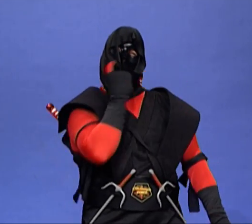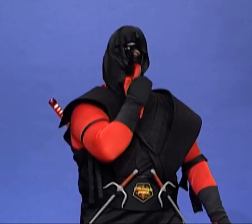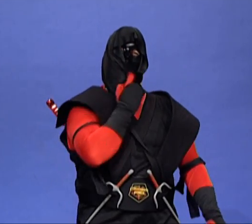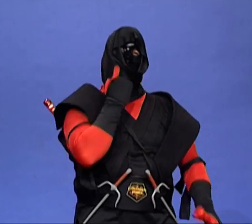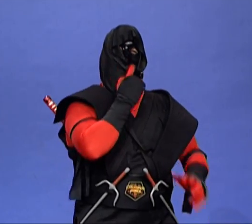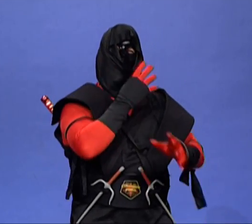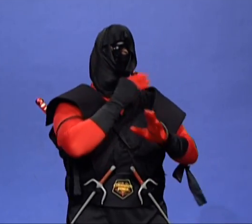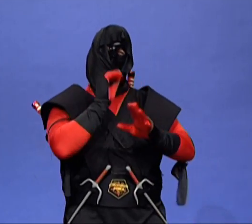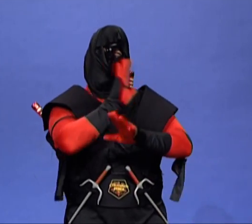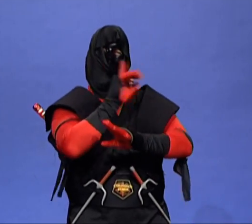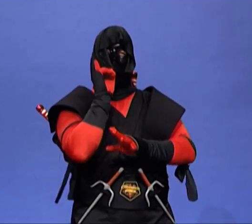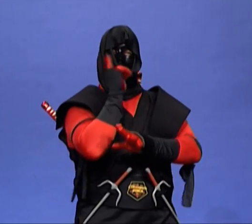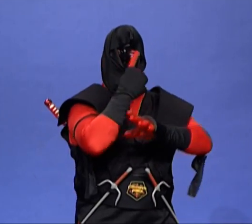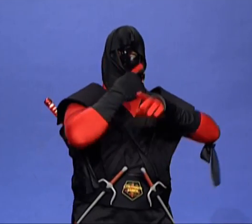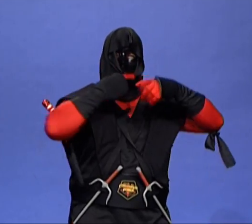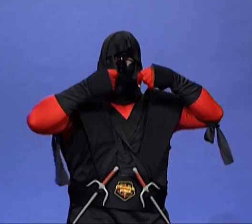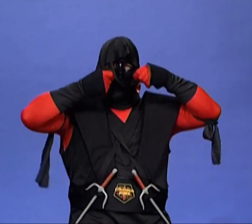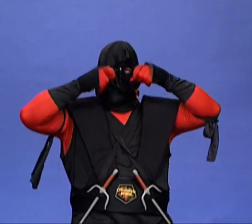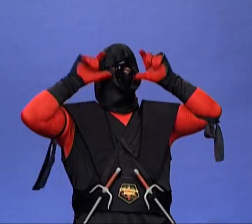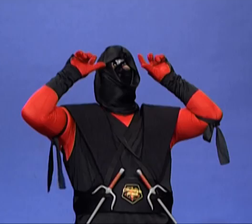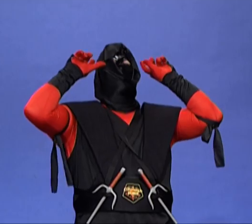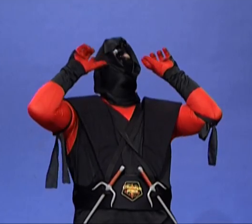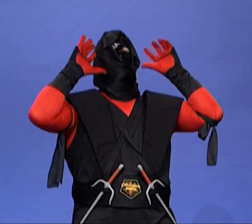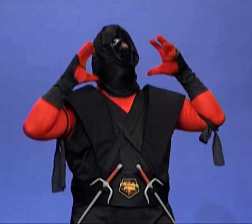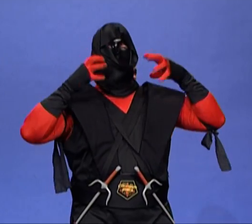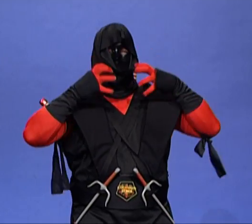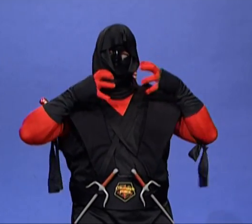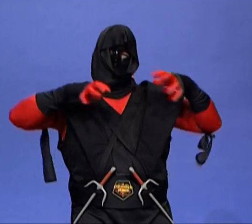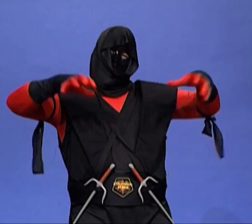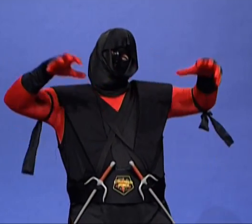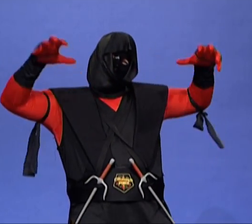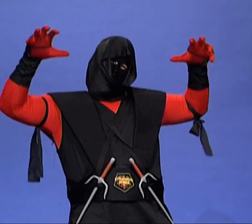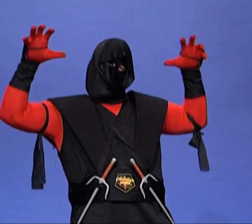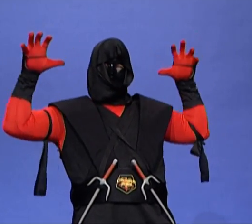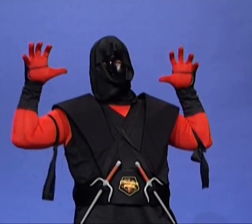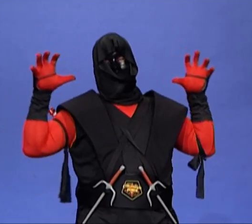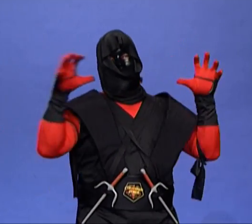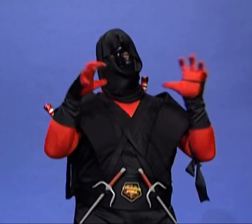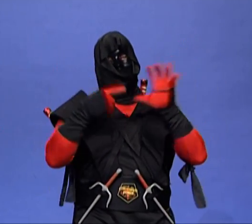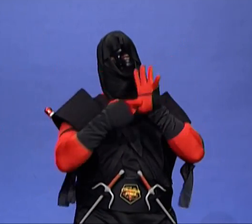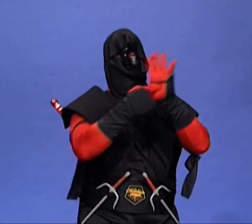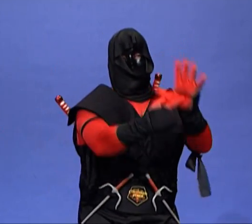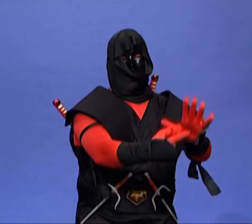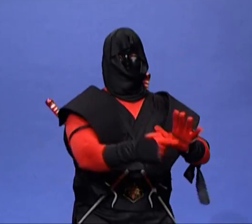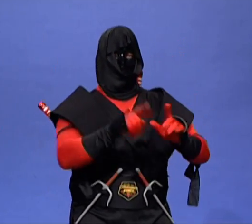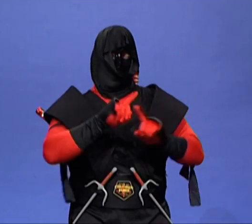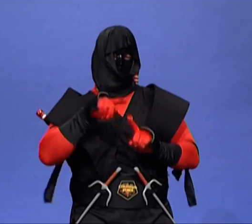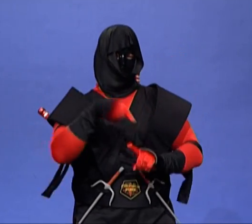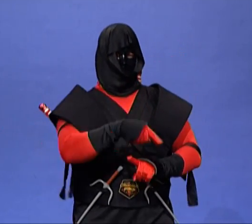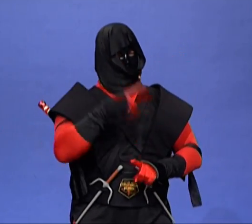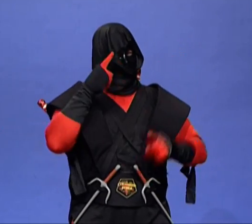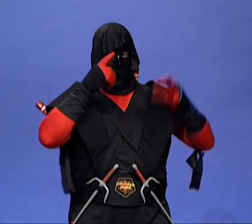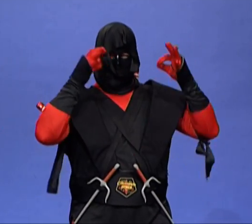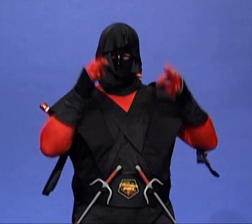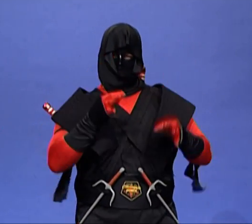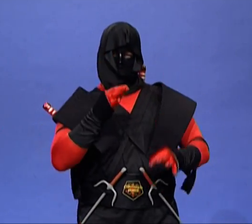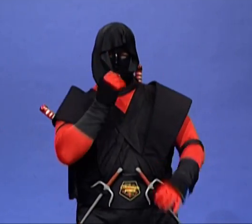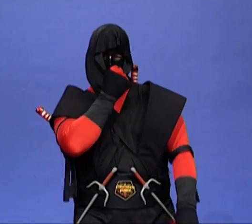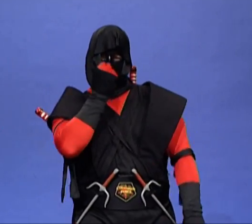and rolled their terrible eyes and showed their terrible claws, but Max stepped into his private